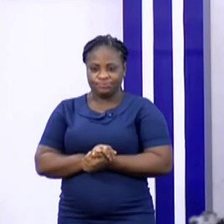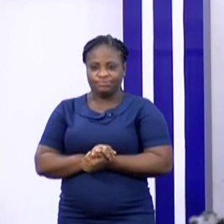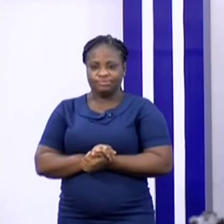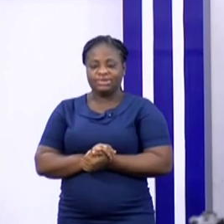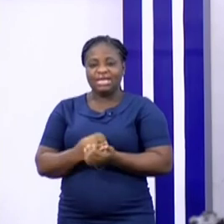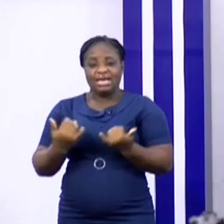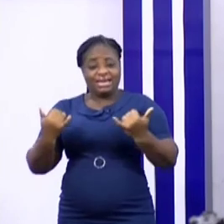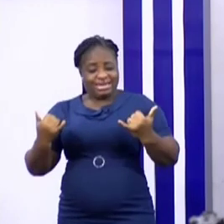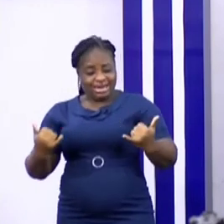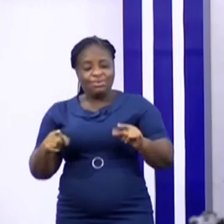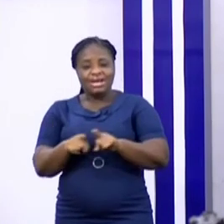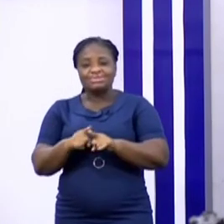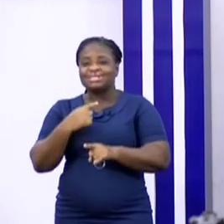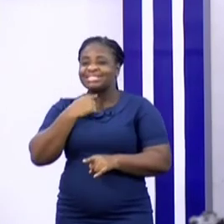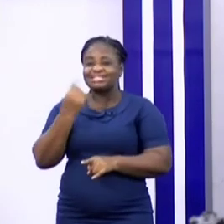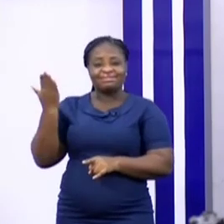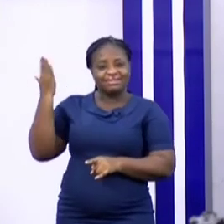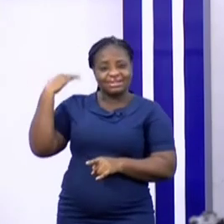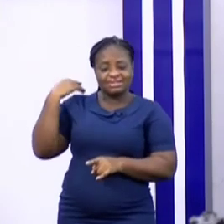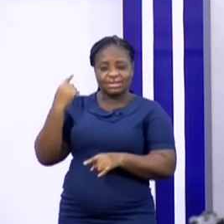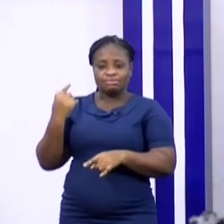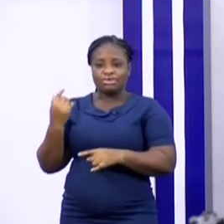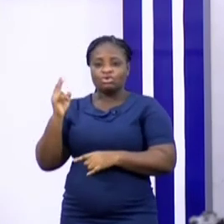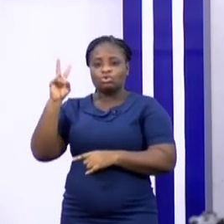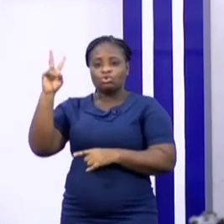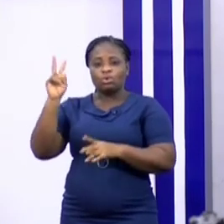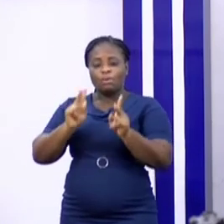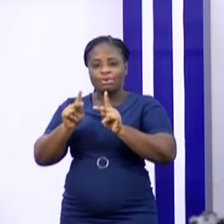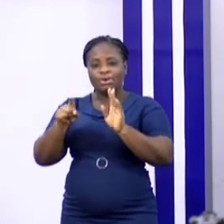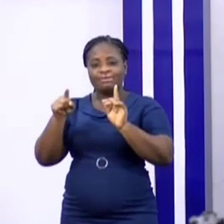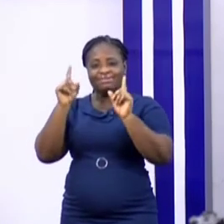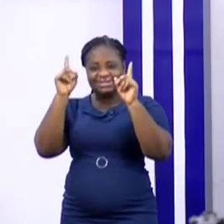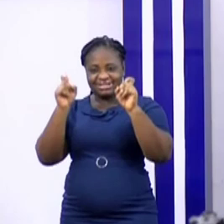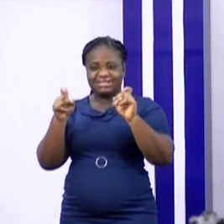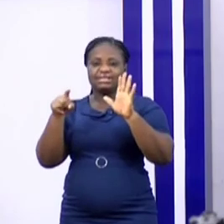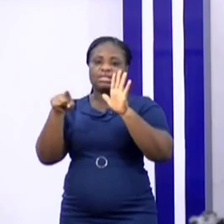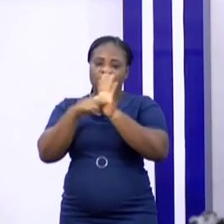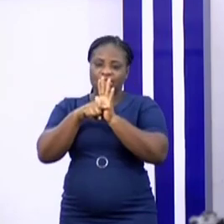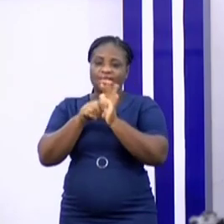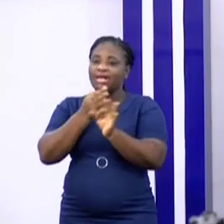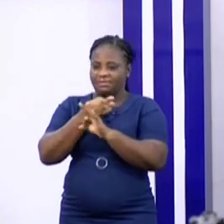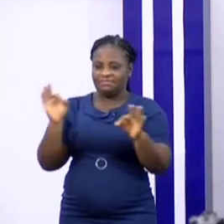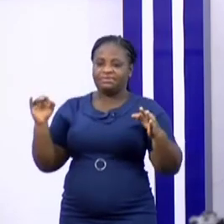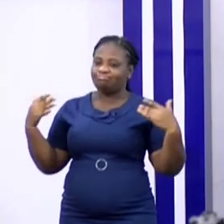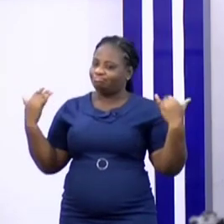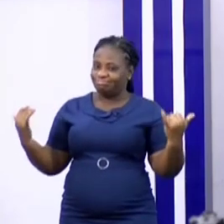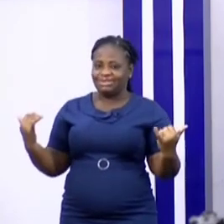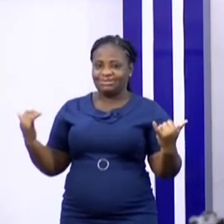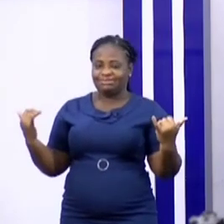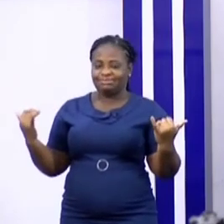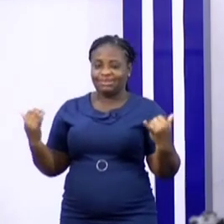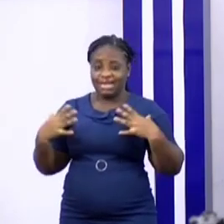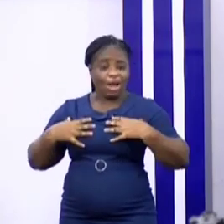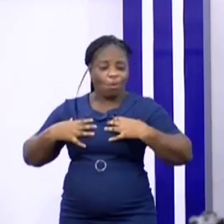And now, as we said the last time, 2 people have already tested negative and they have been discharged. That has declared